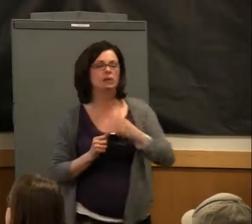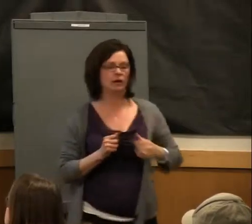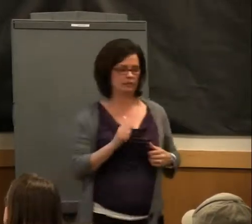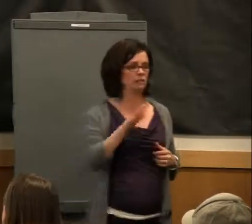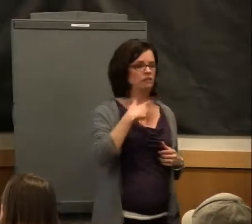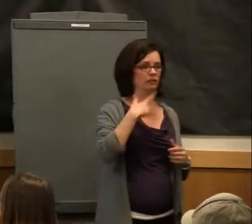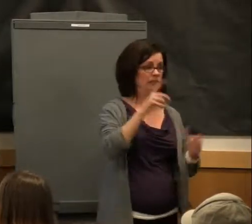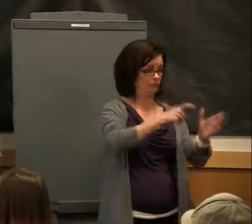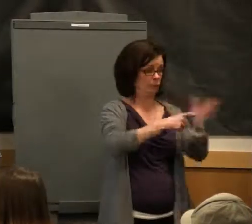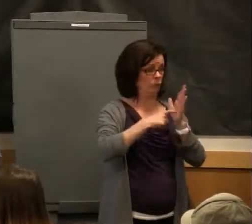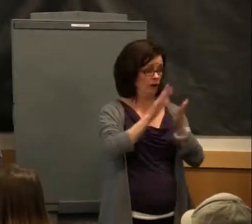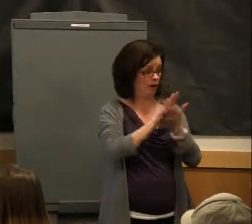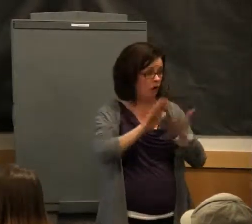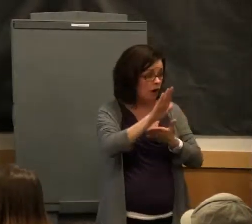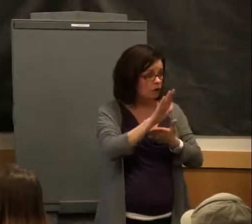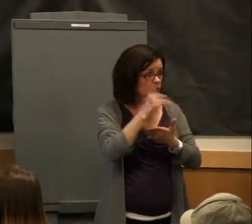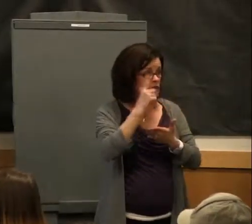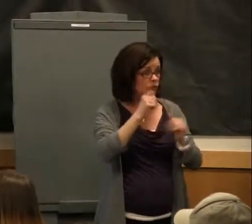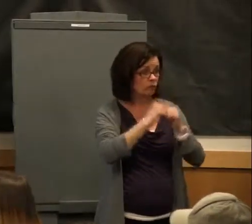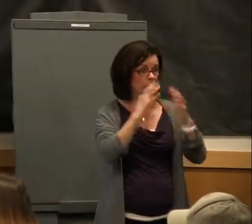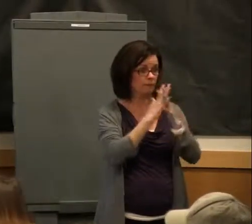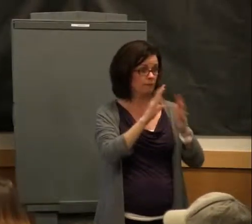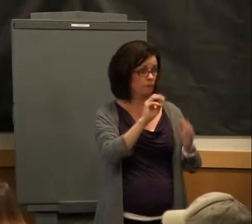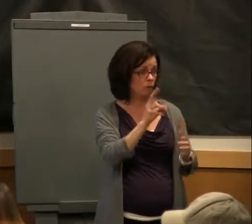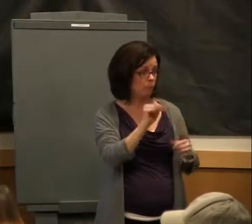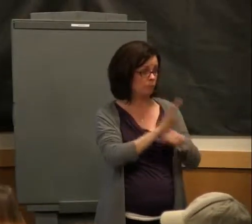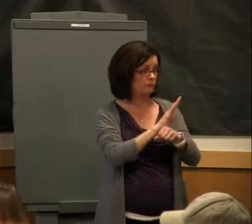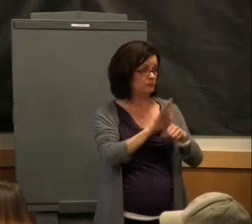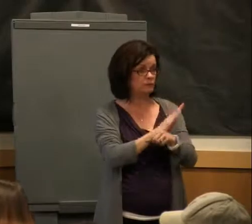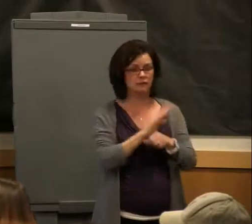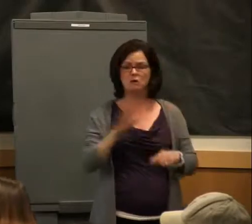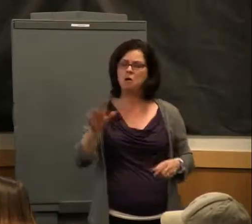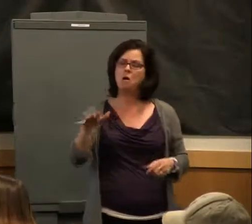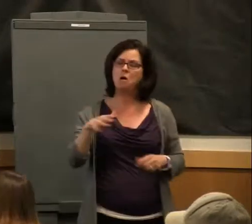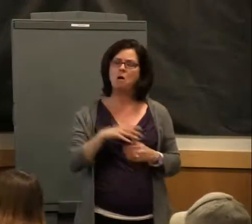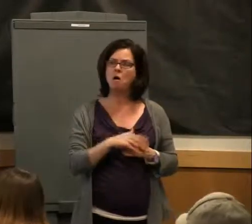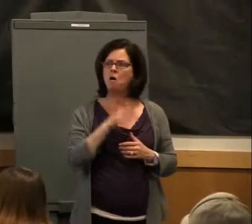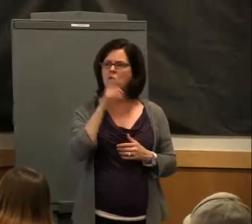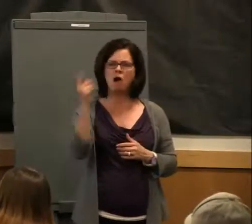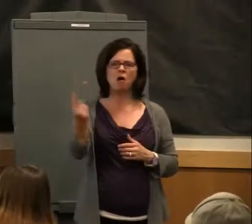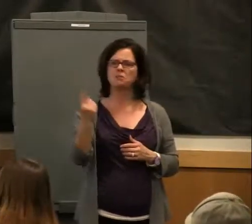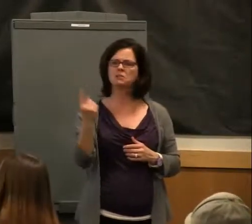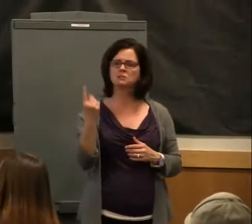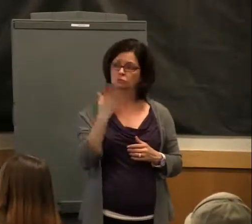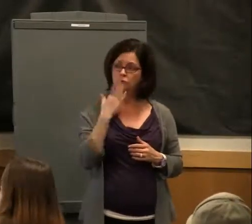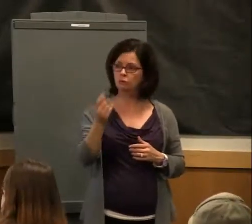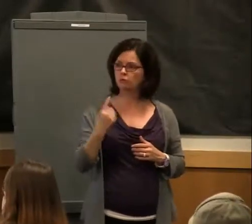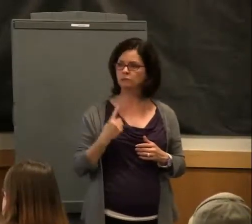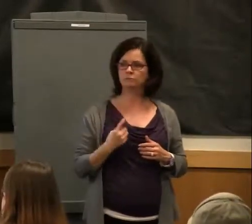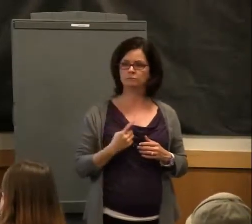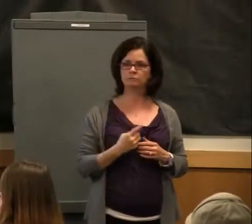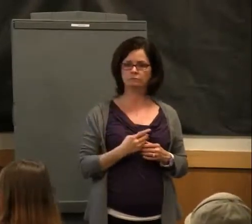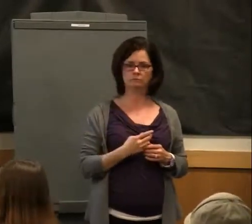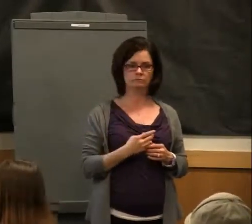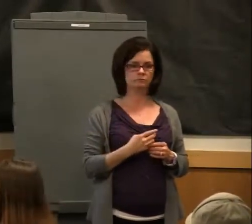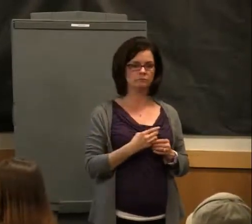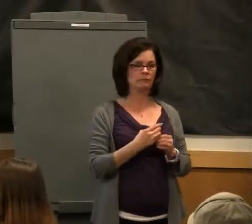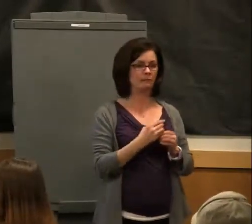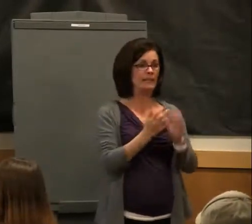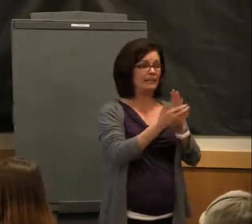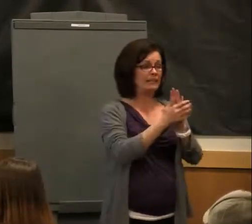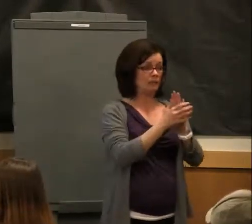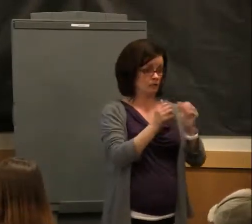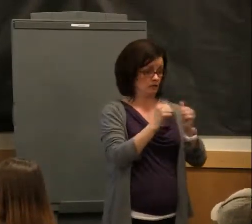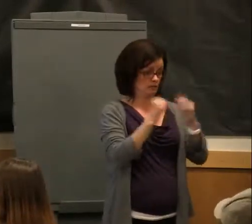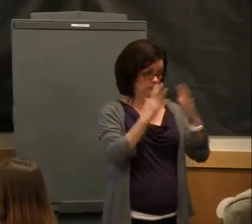understand. Do you need college? Not necessarily. That's a good question because the skills that